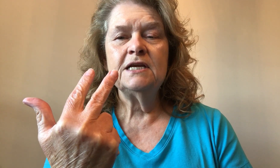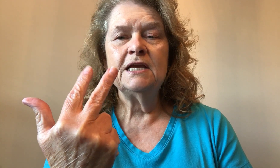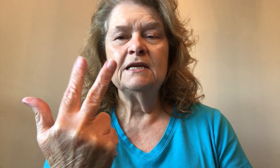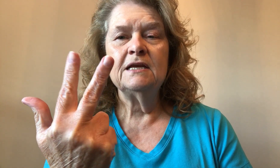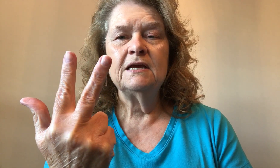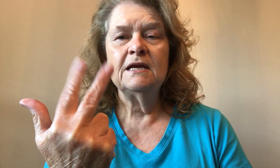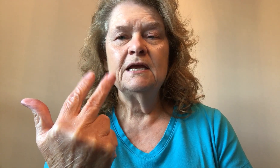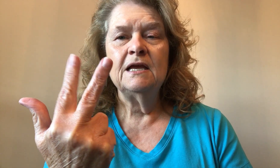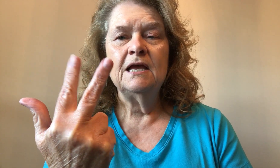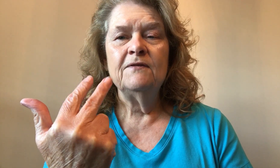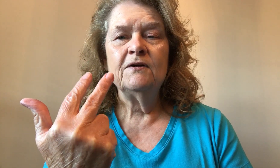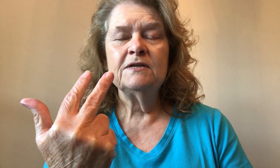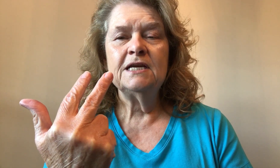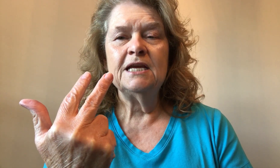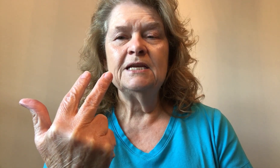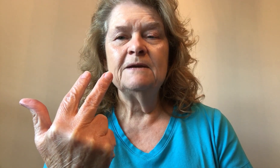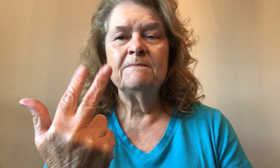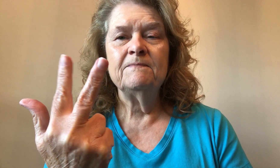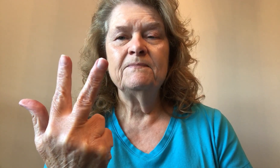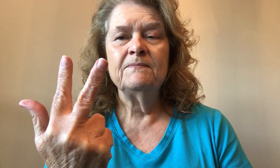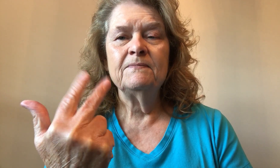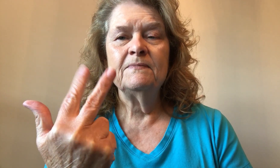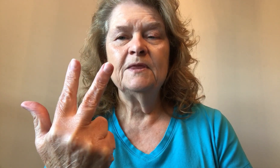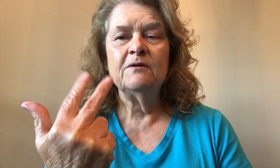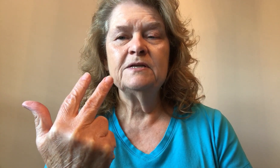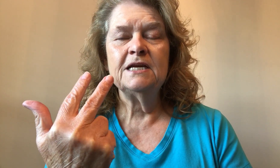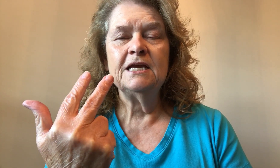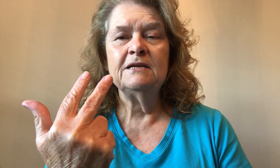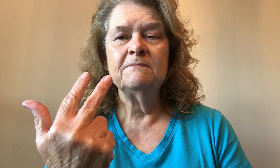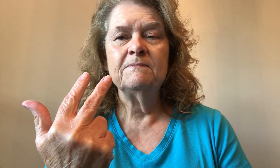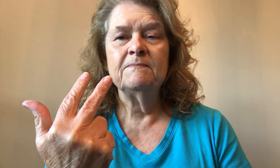13. 13. 13.